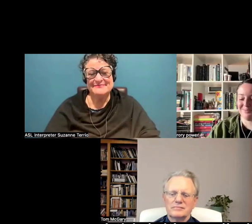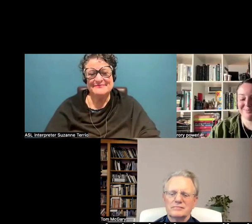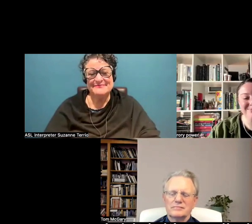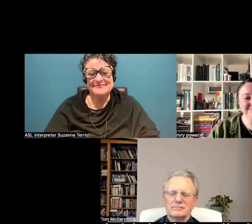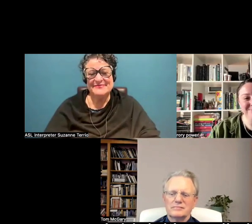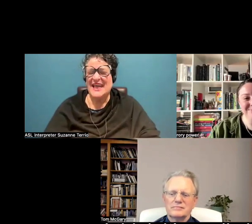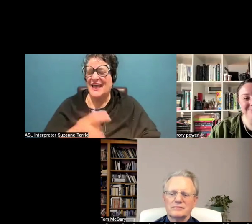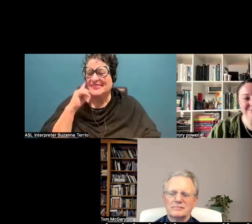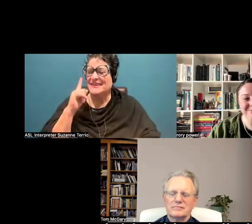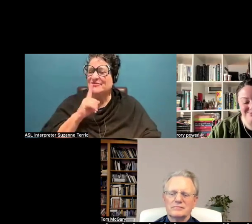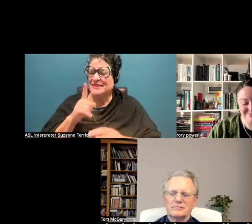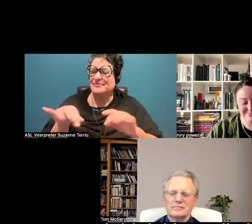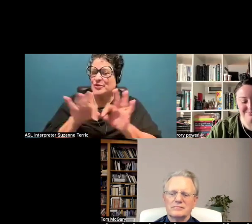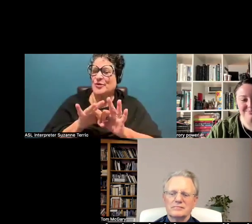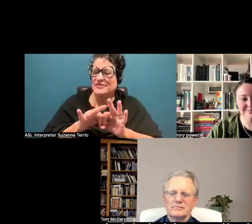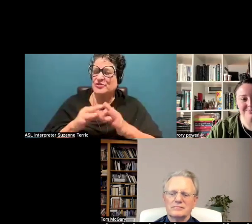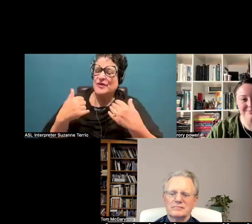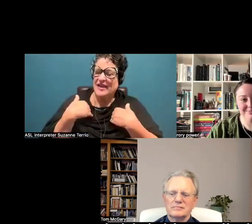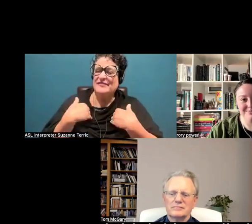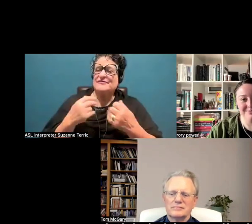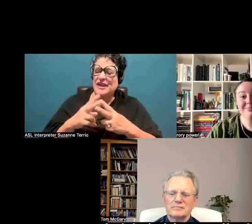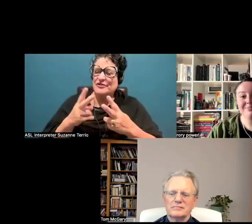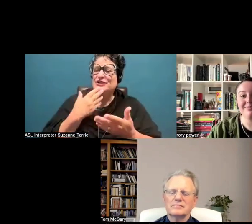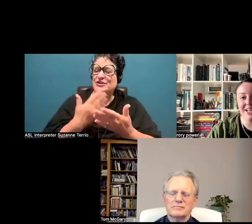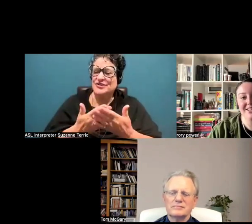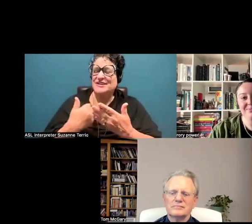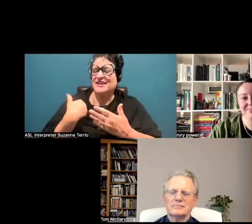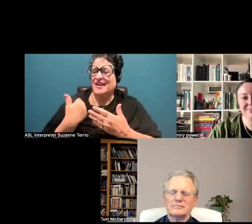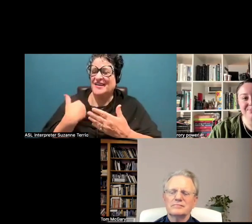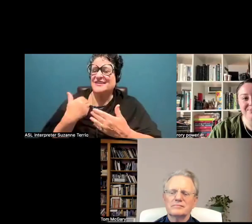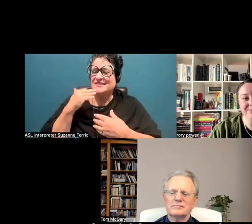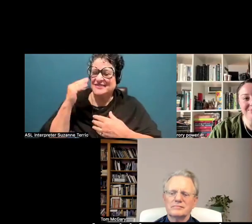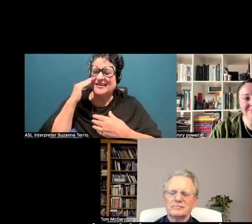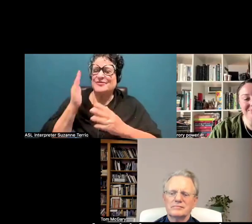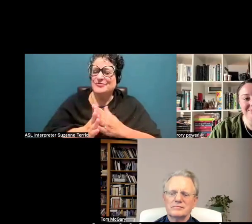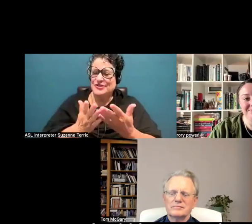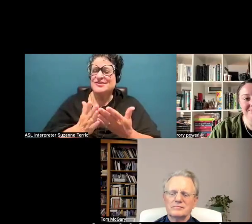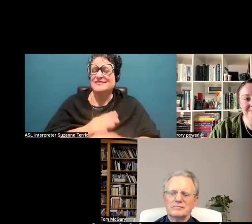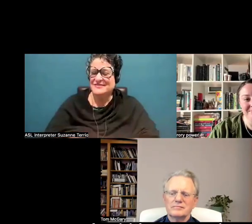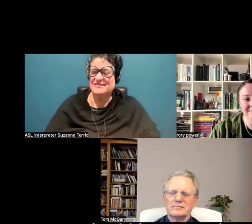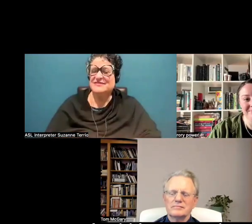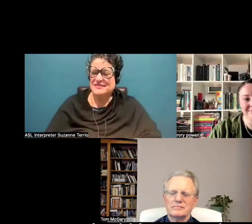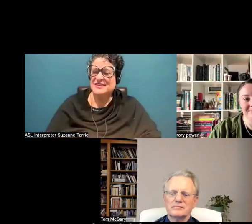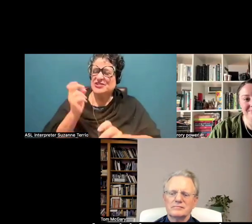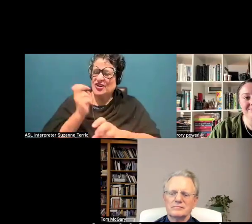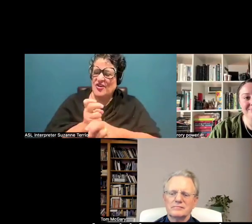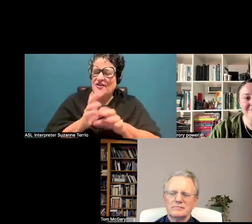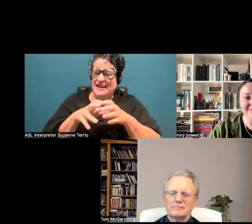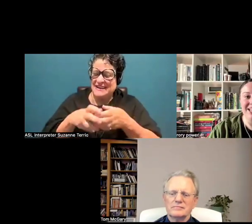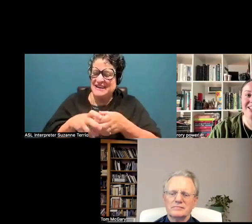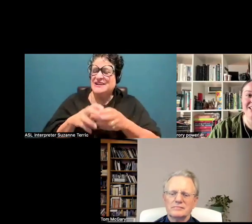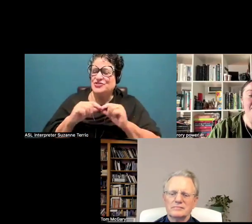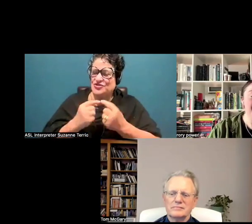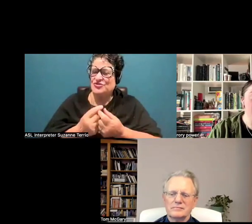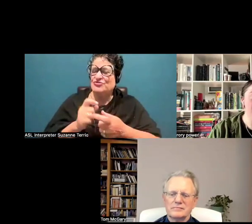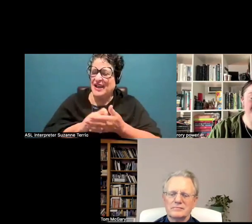I think it's really important to have very good young adult books. Yeah. It, mm, and it's a very hard niche to write for, I think.